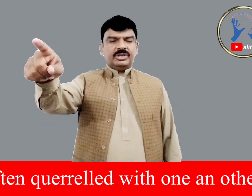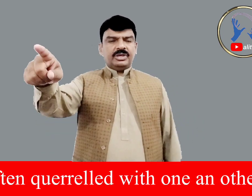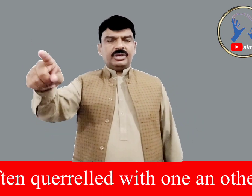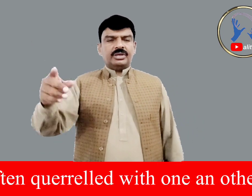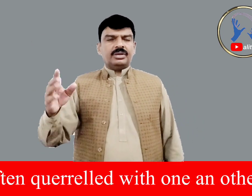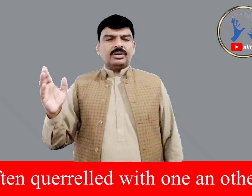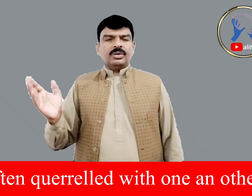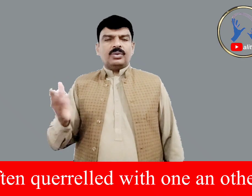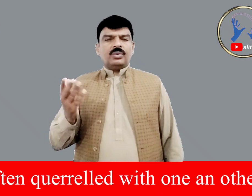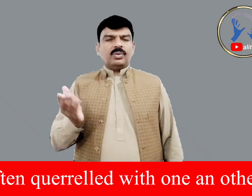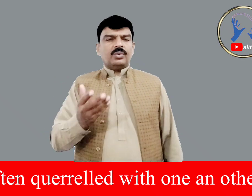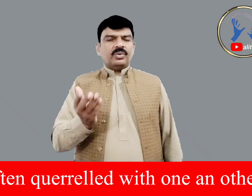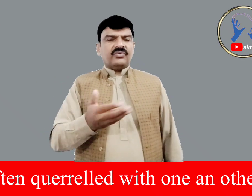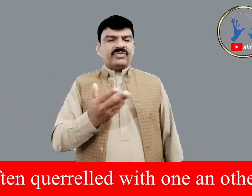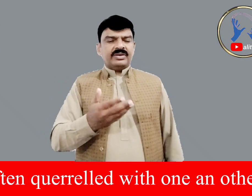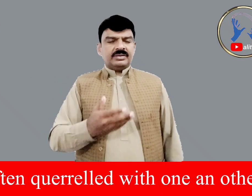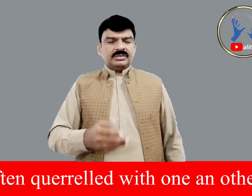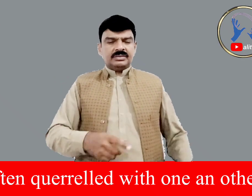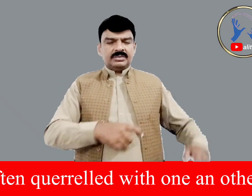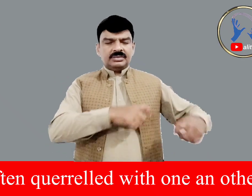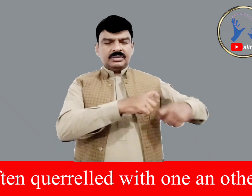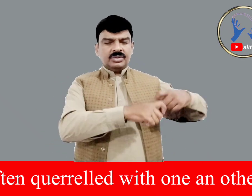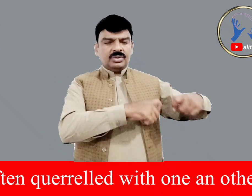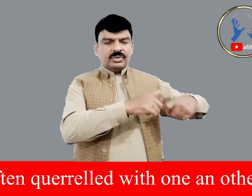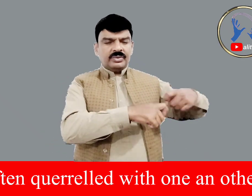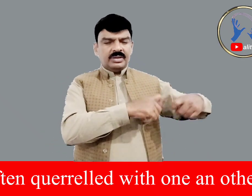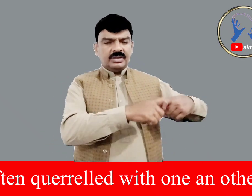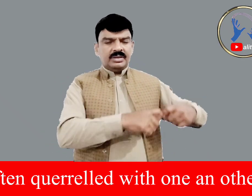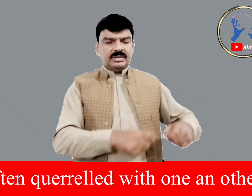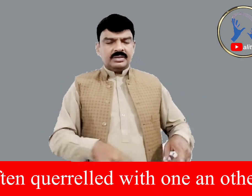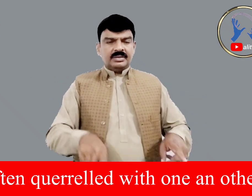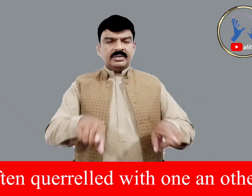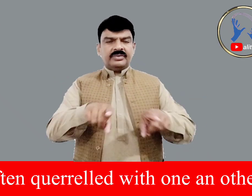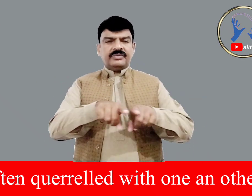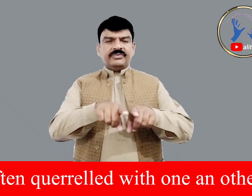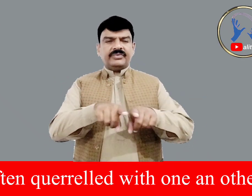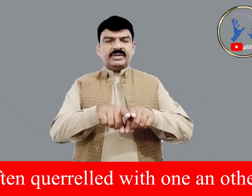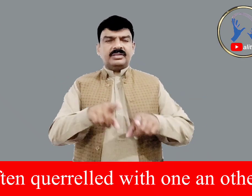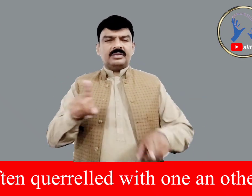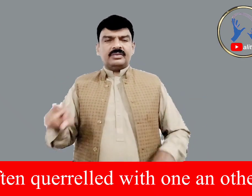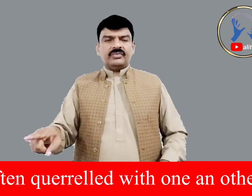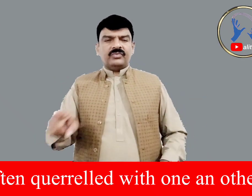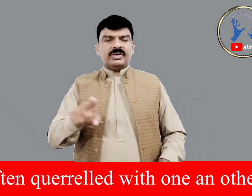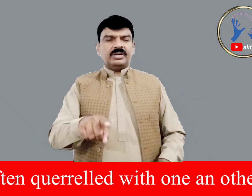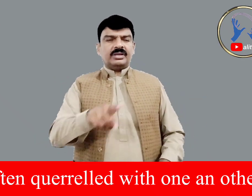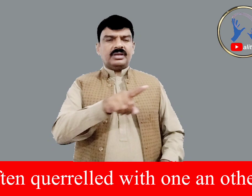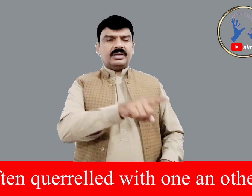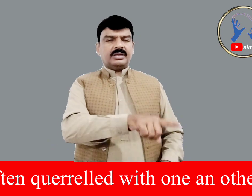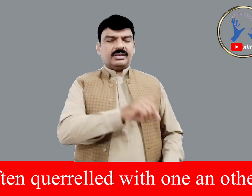They often quarreled with one